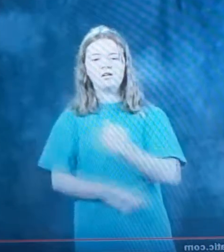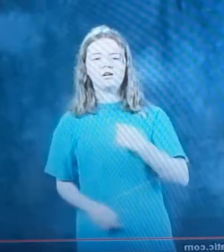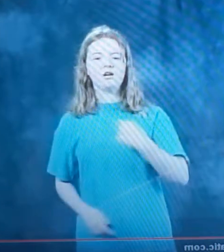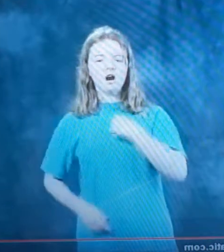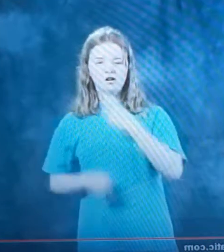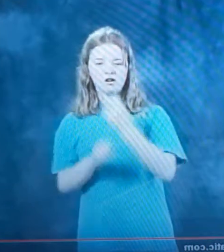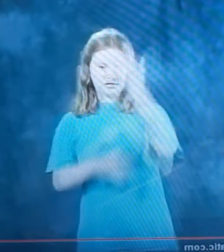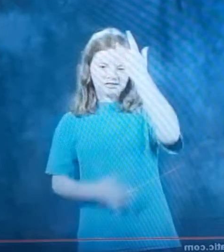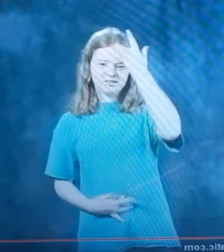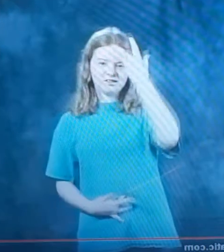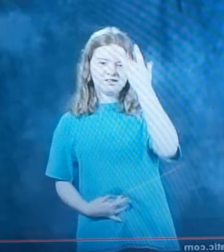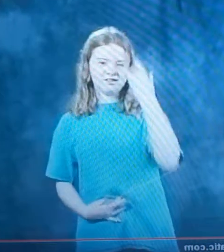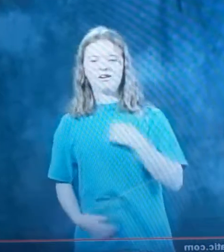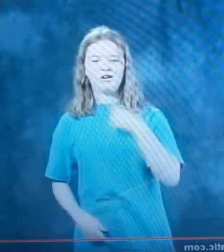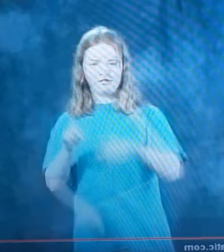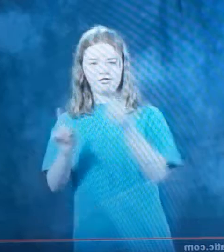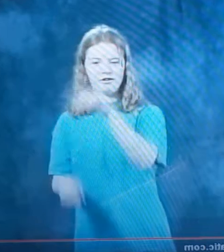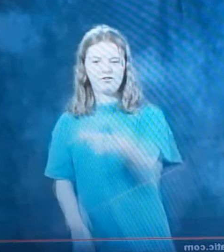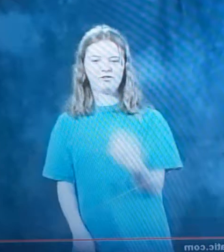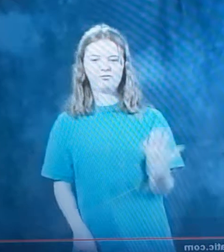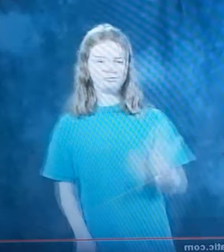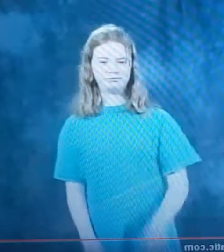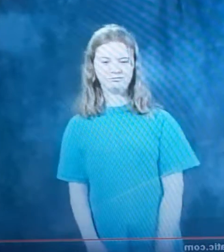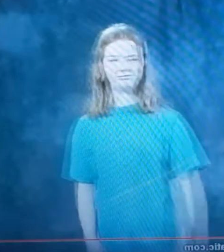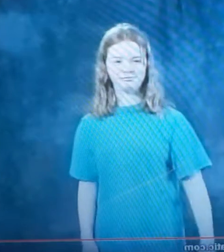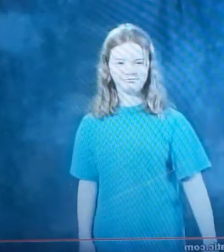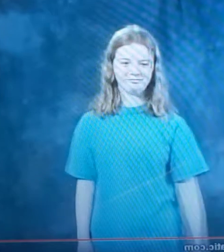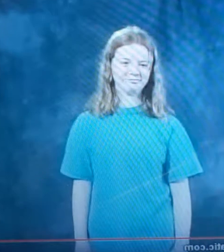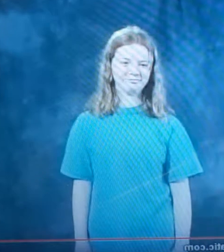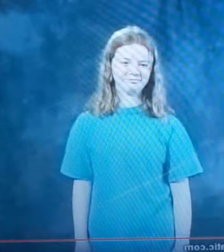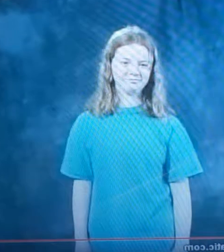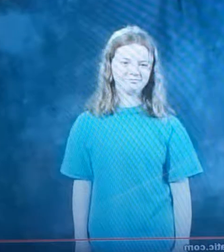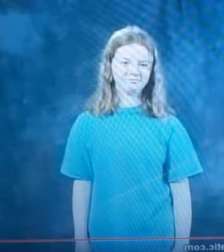that day, I got sick again, so I couldn't go.